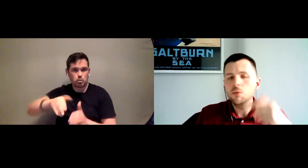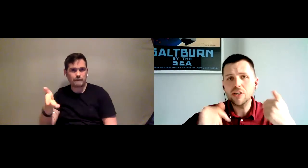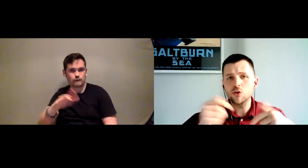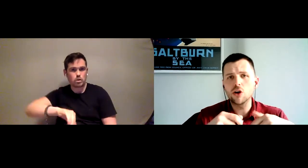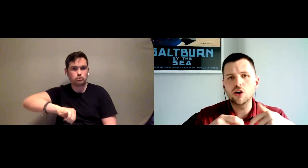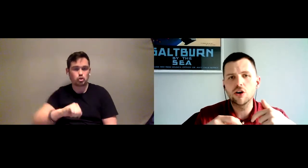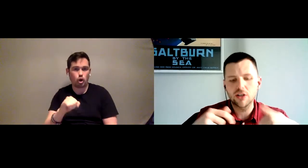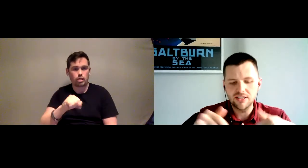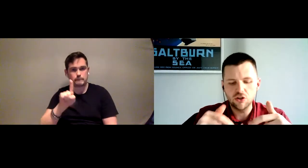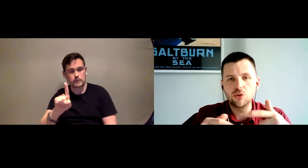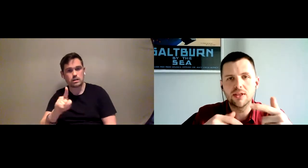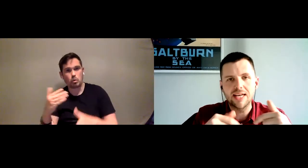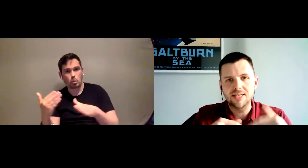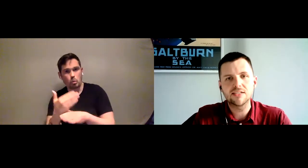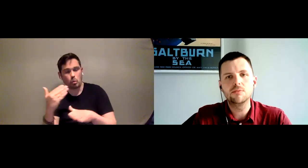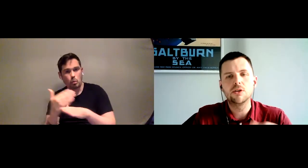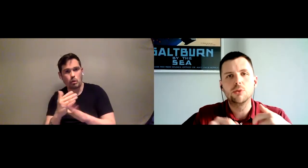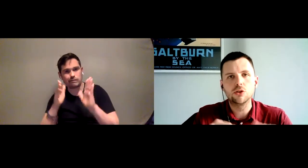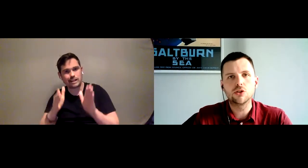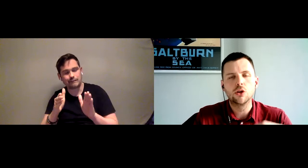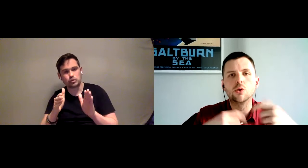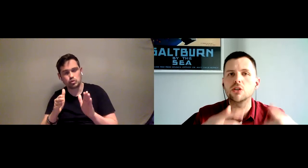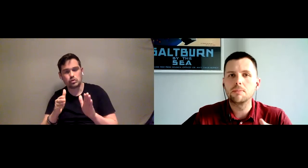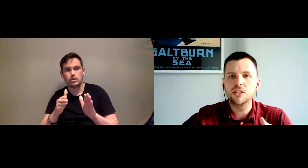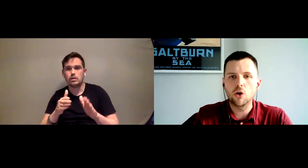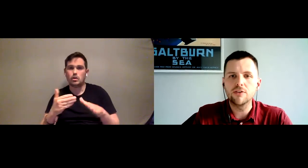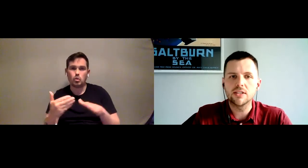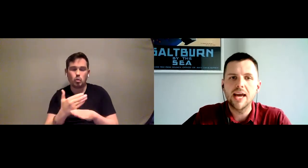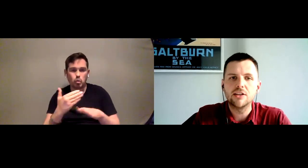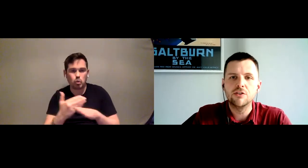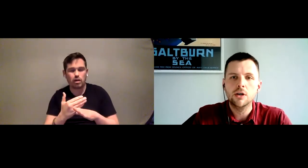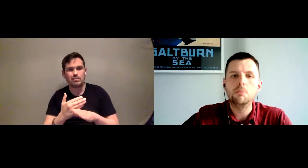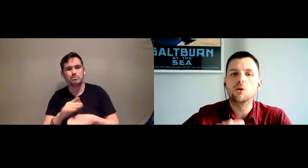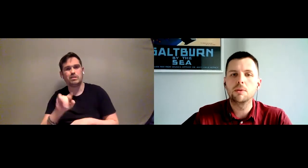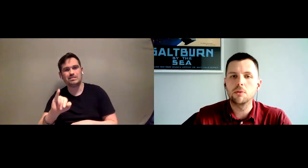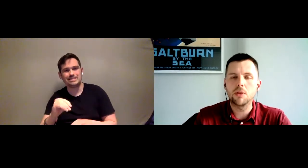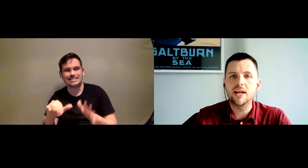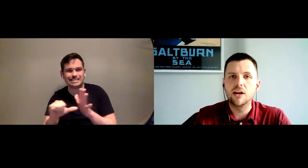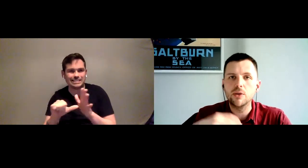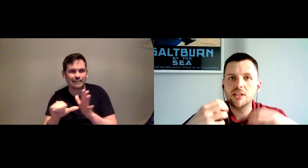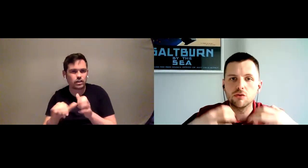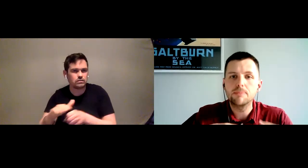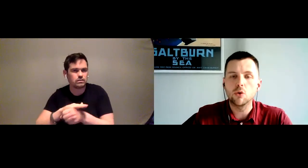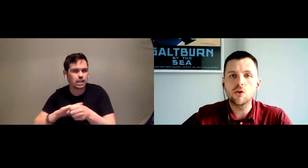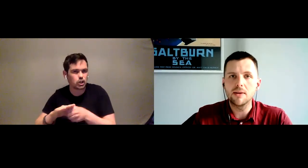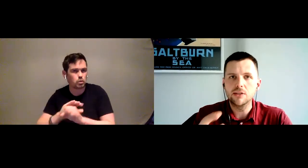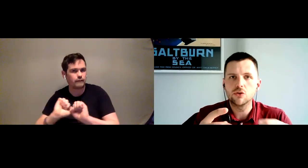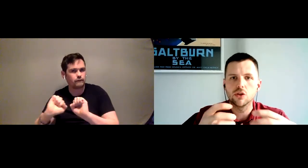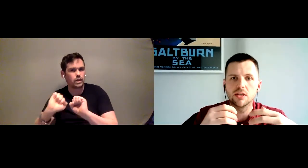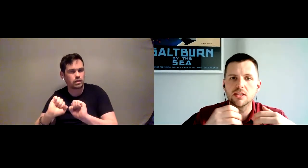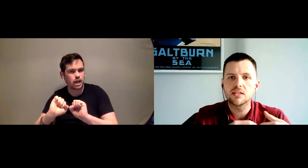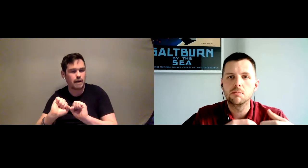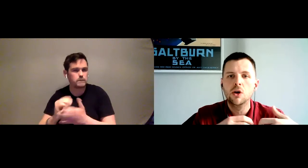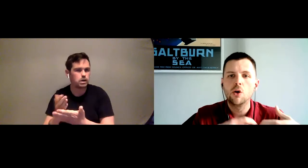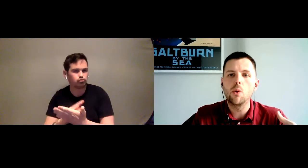And we can no longer continue with that system that puts those companies' profits ahead of both people and planet, and we need to reprogram it so